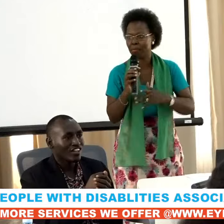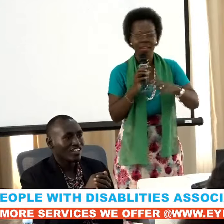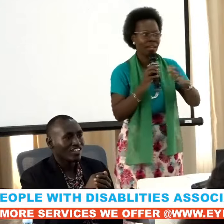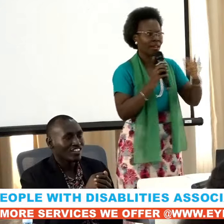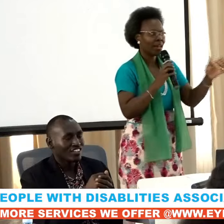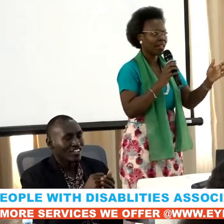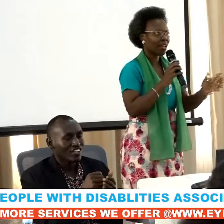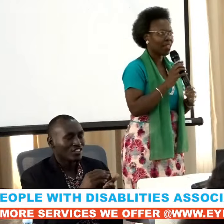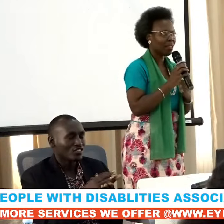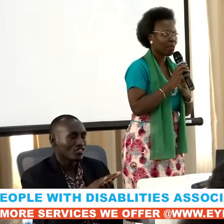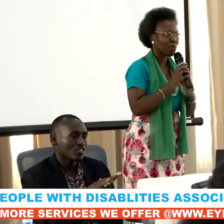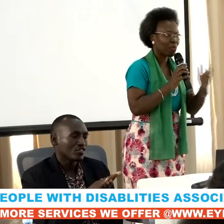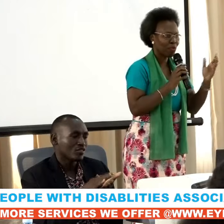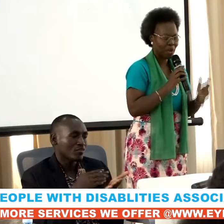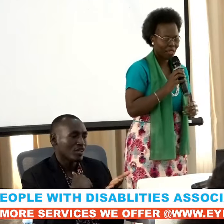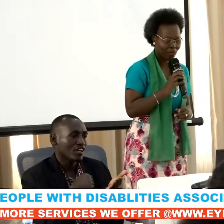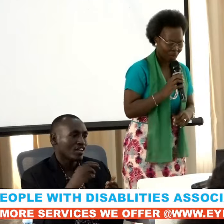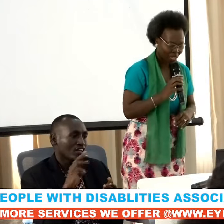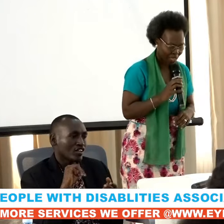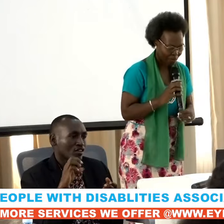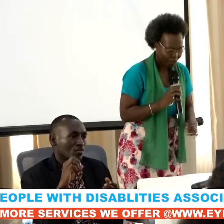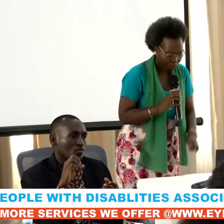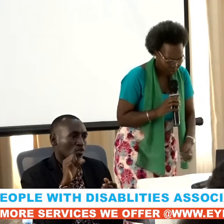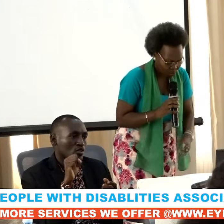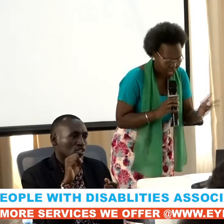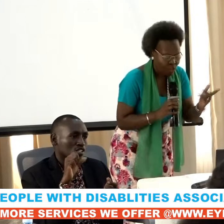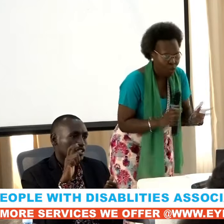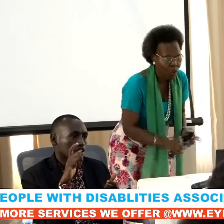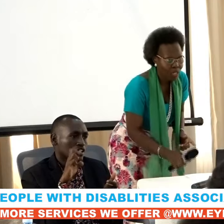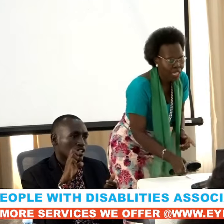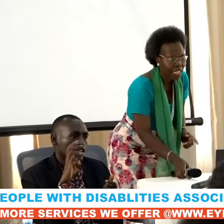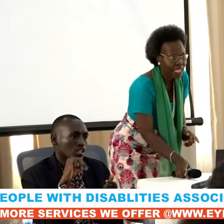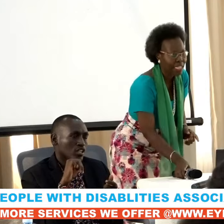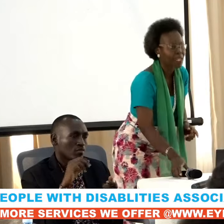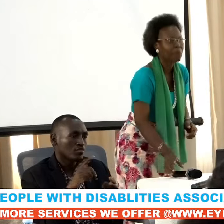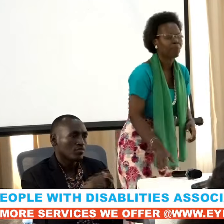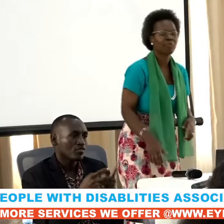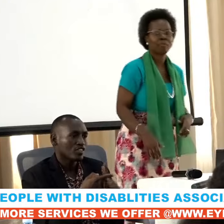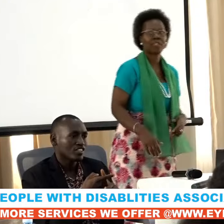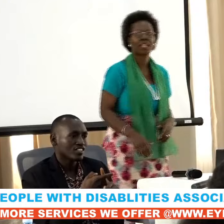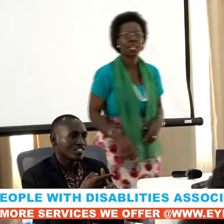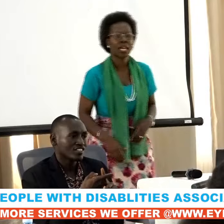Muslim and other people from other faith. So the song goes like this.